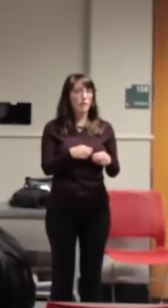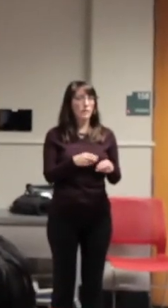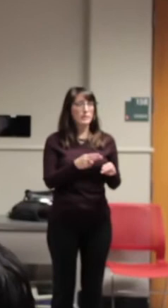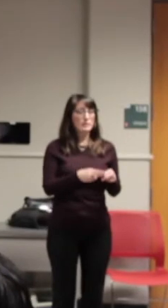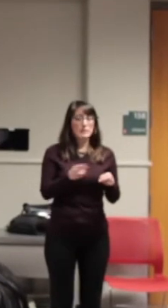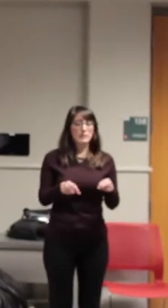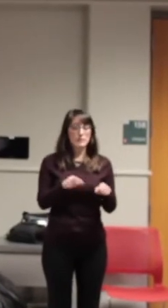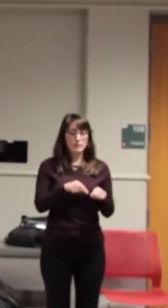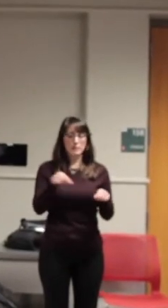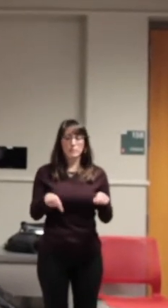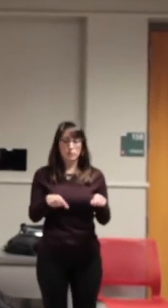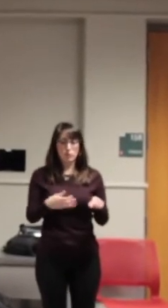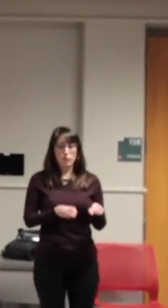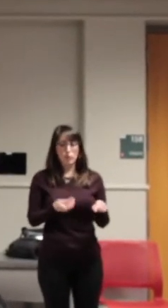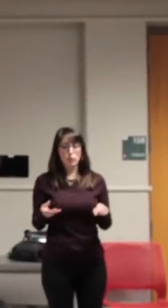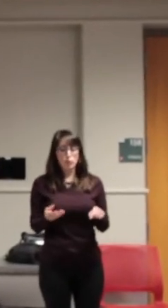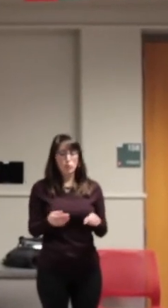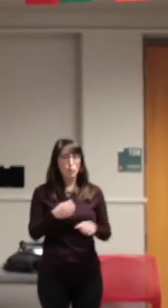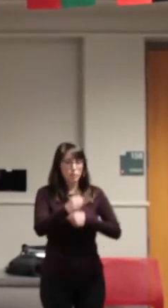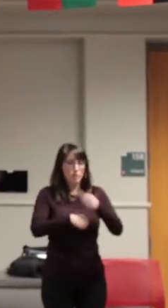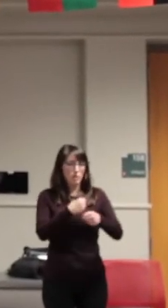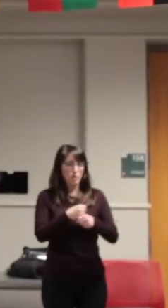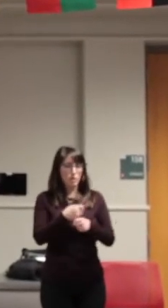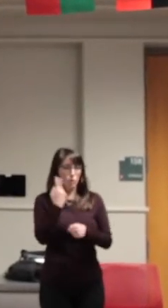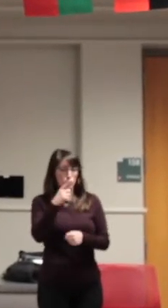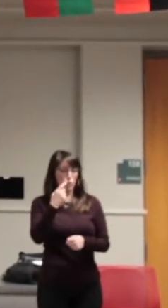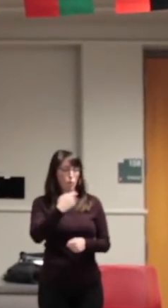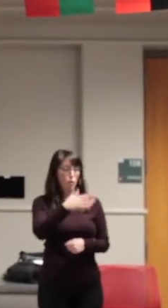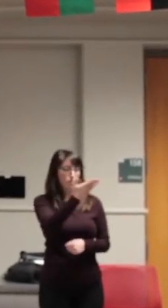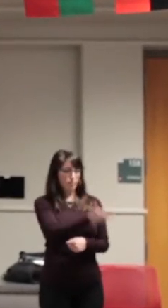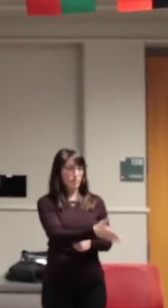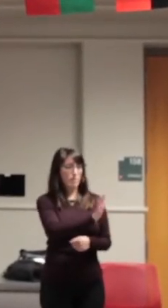few years for theirs. Time Coppola, now,